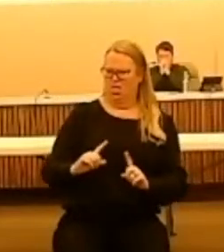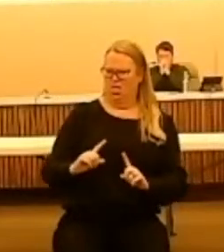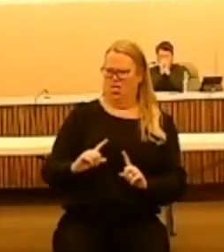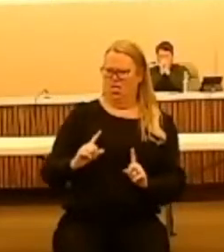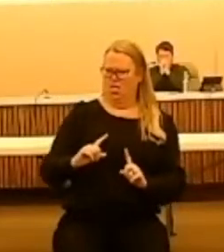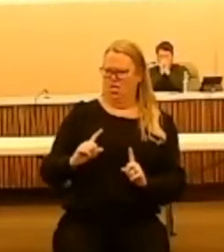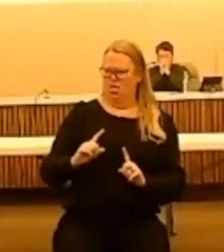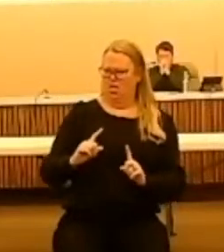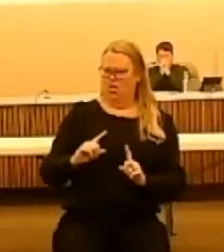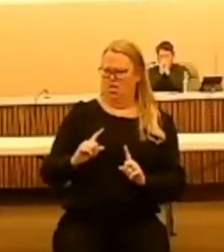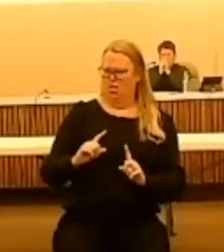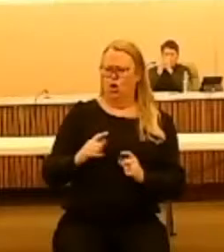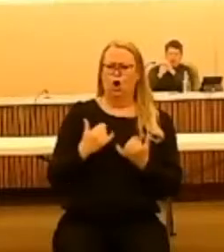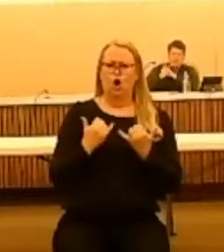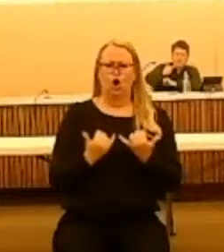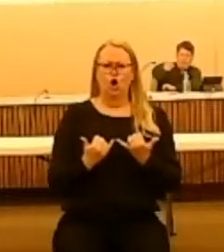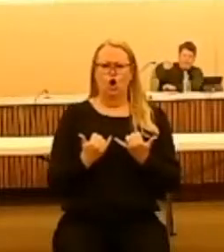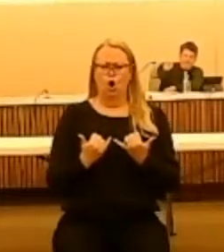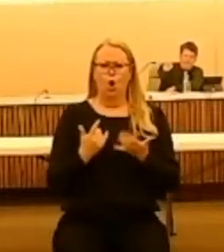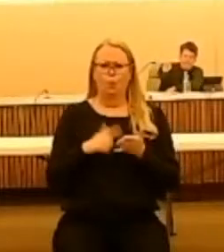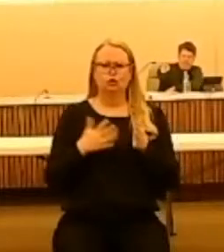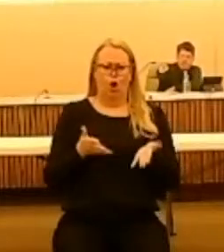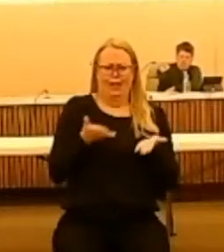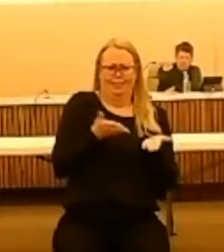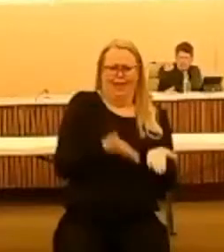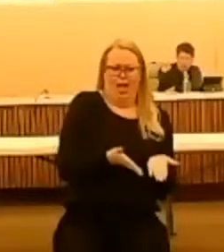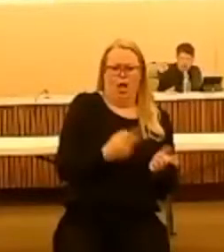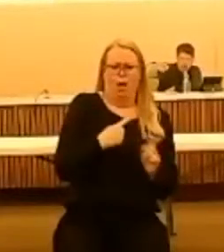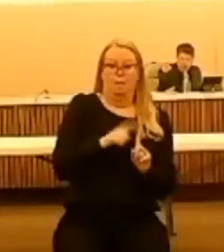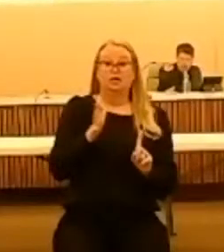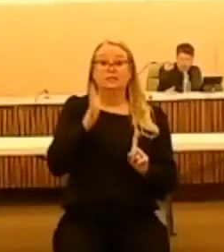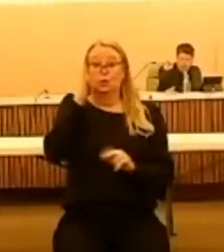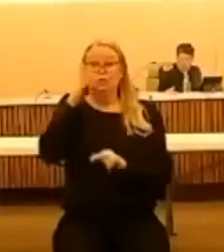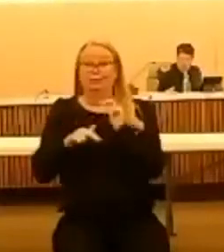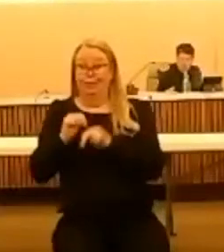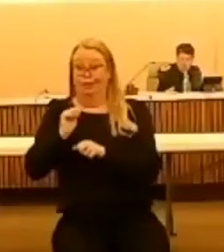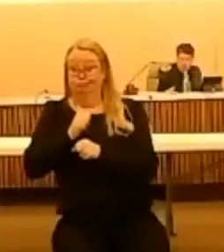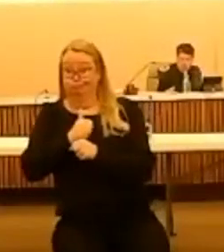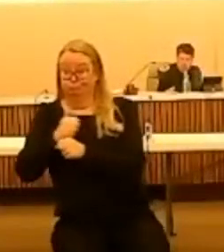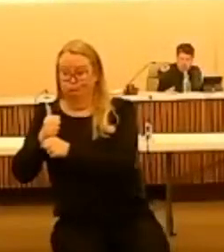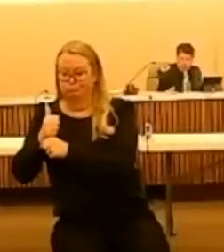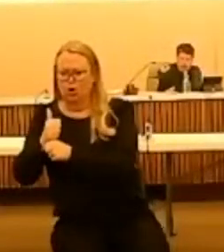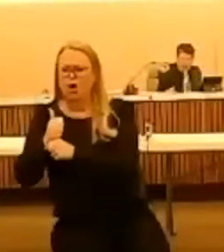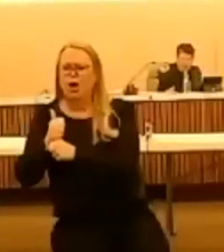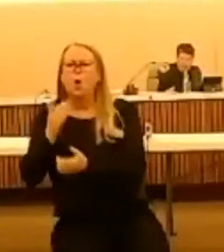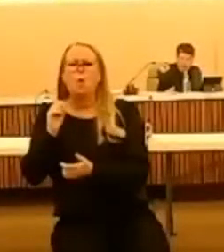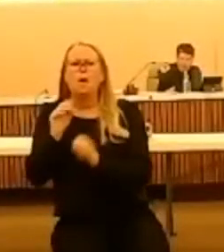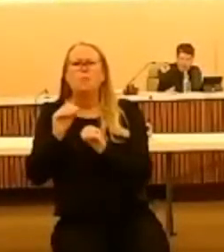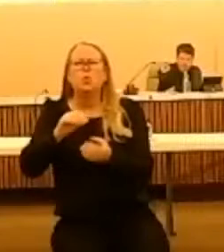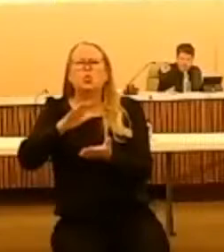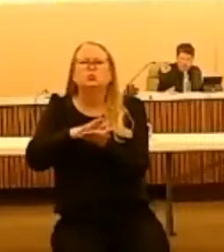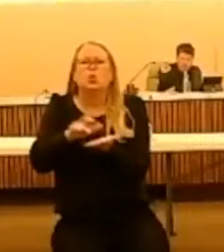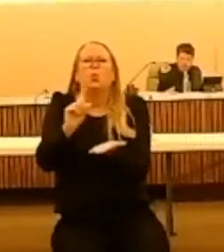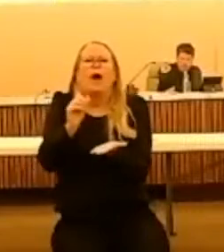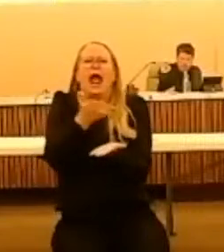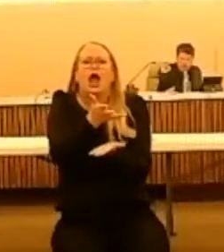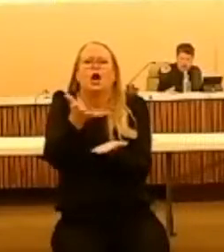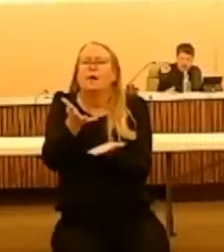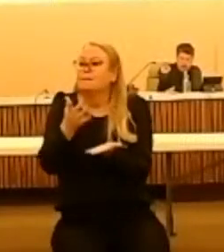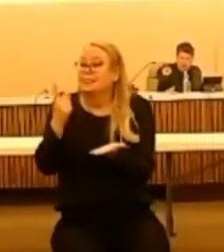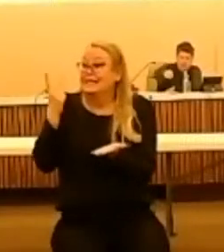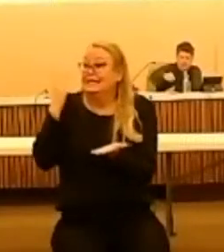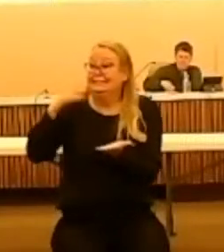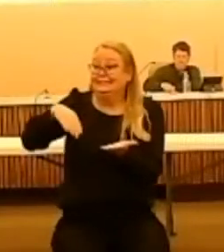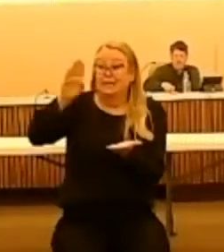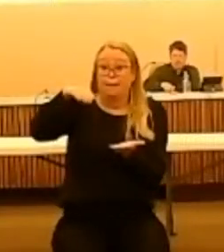the adjacent current properties and your proposed? So see that, the top one, see the skinniest